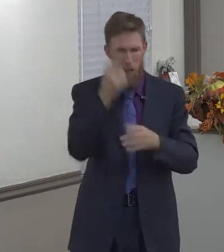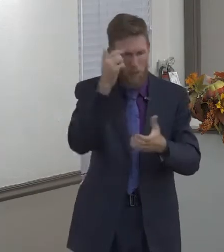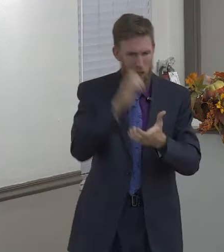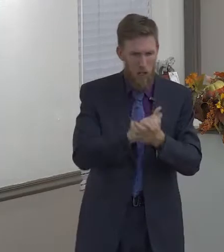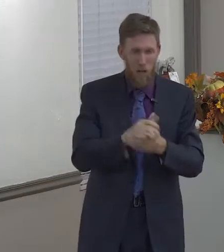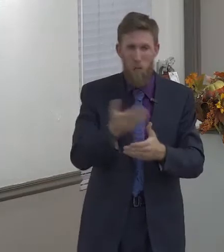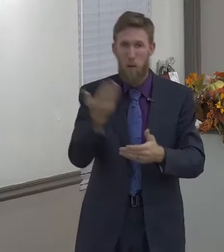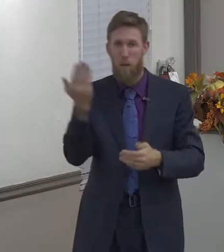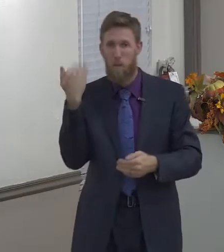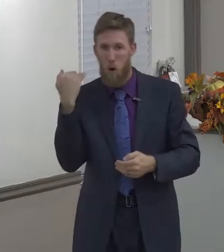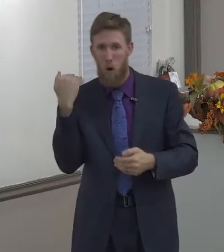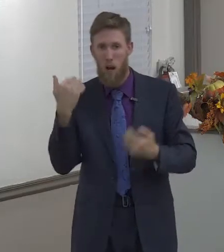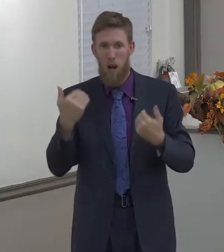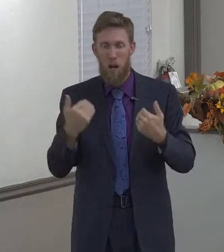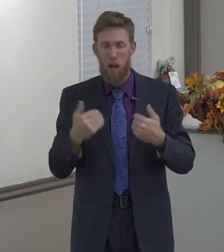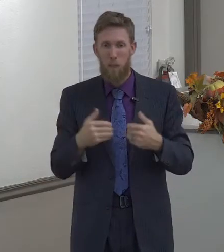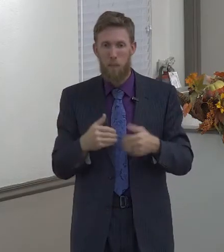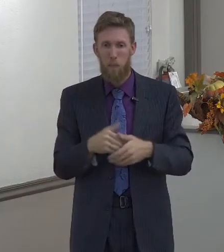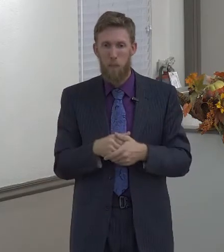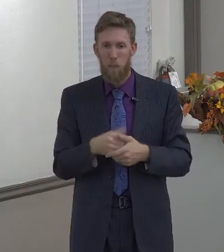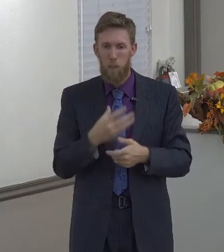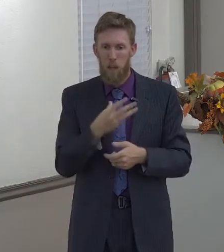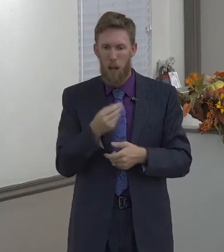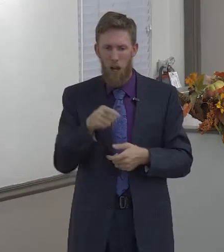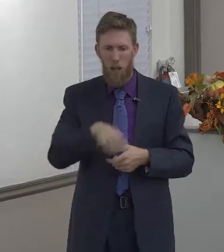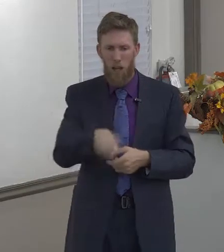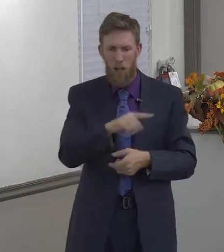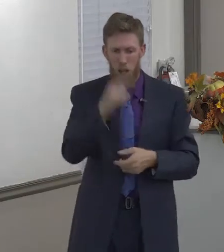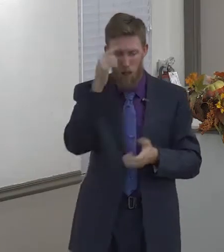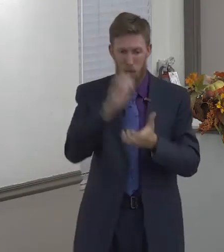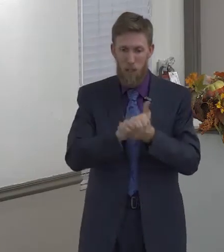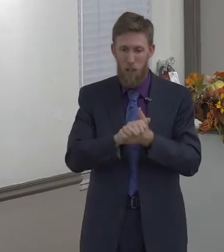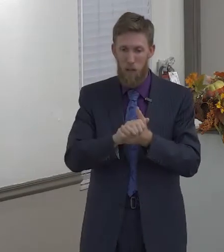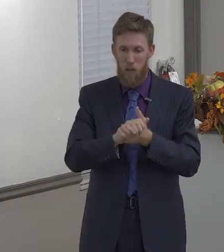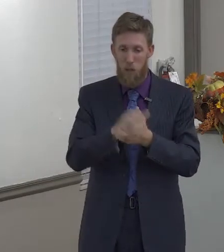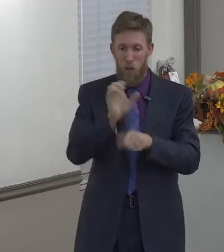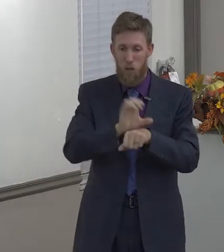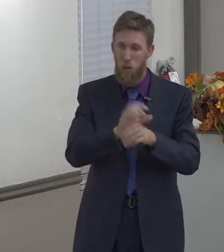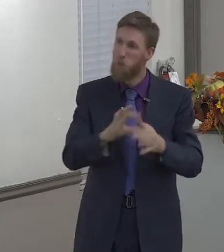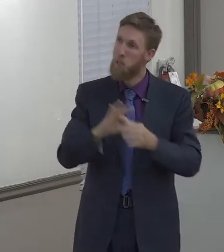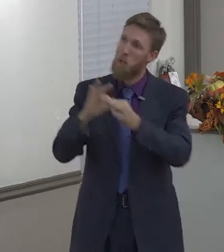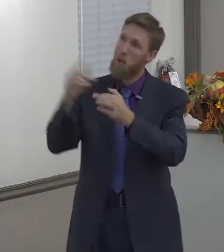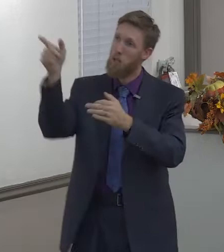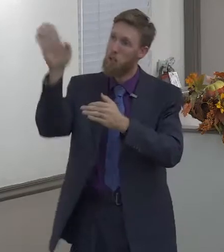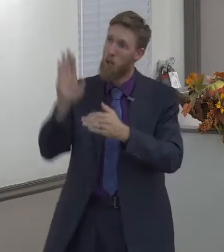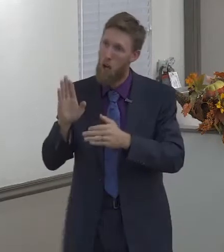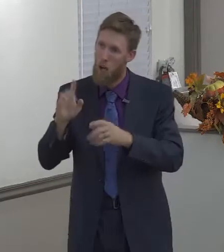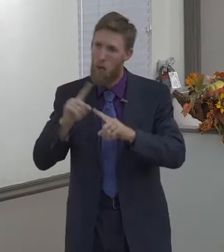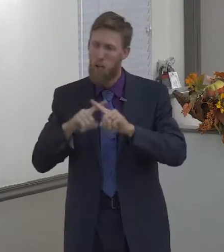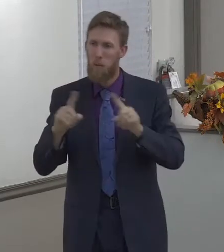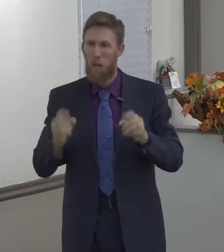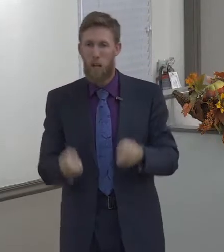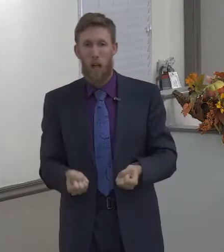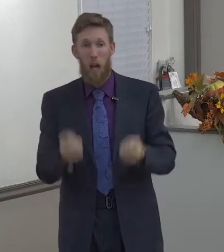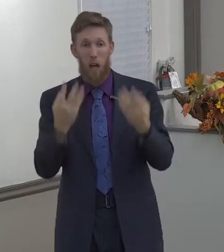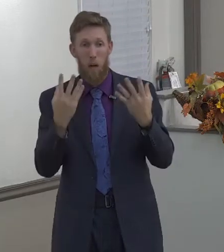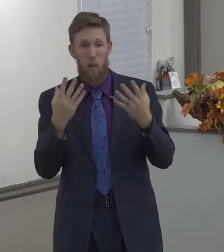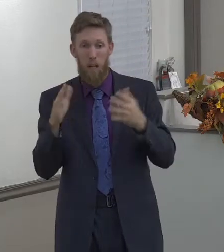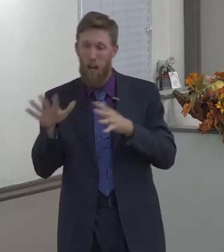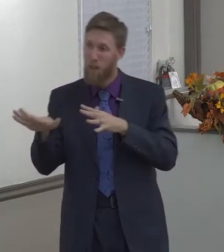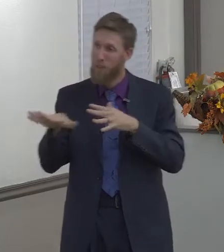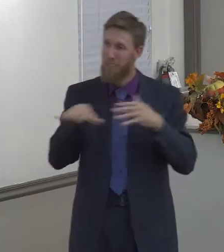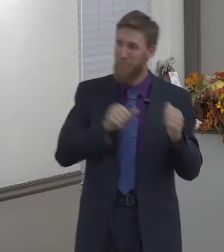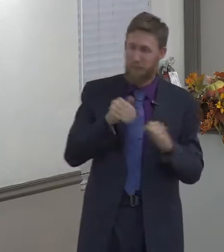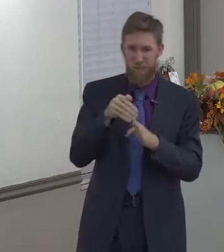churches have compromised and they've gone their own way for whatever the reasons are.